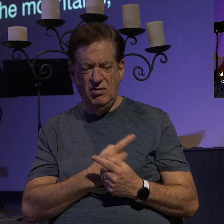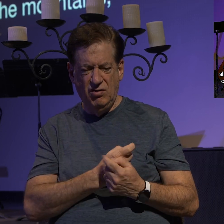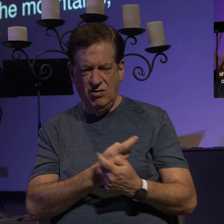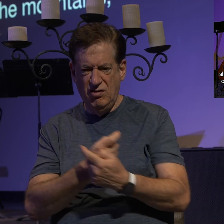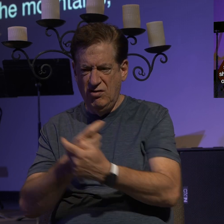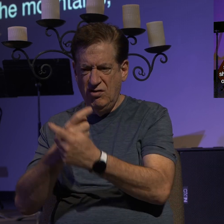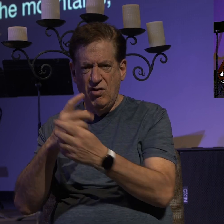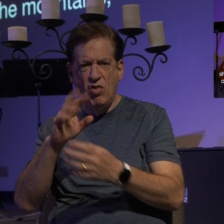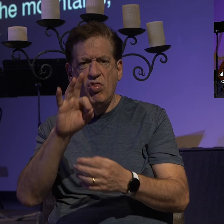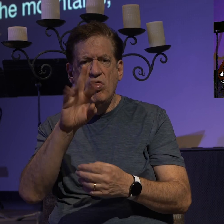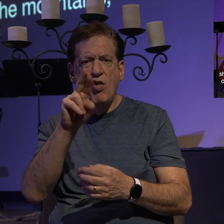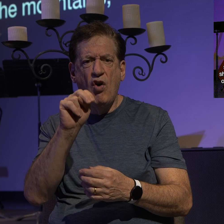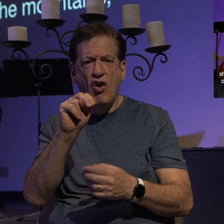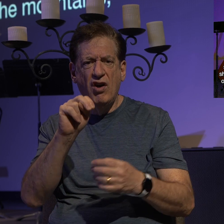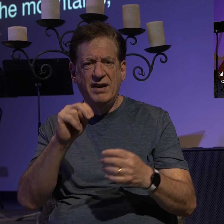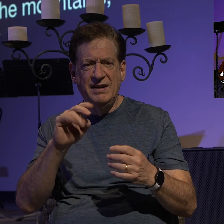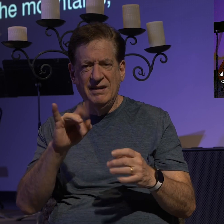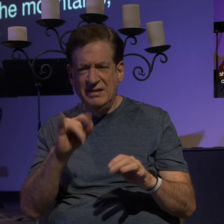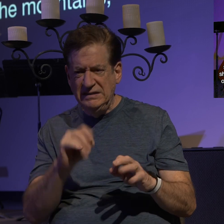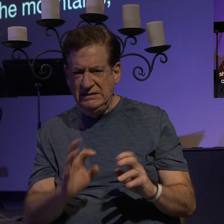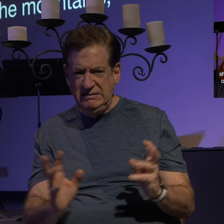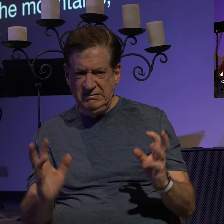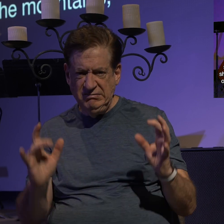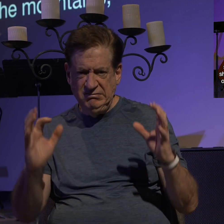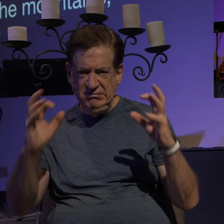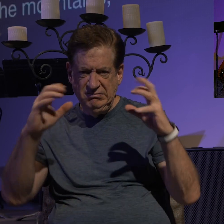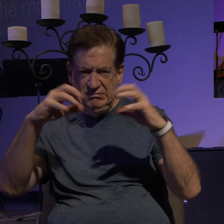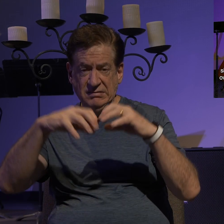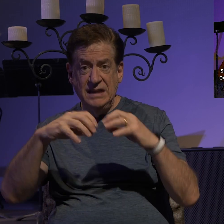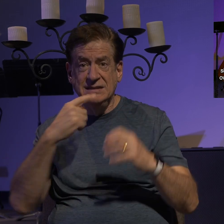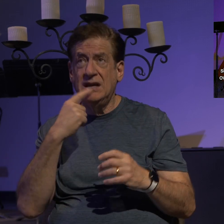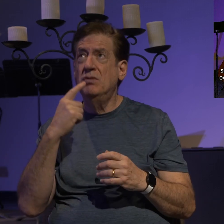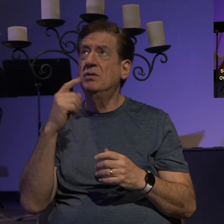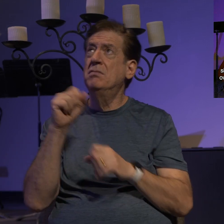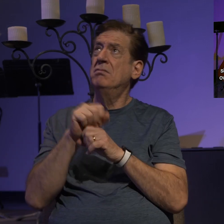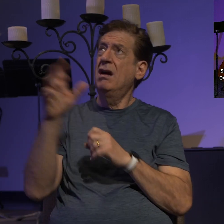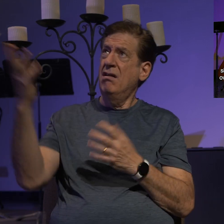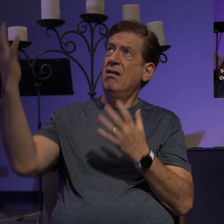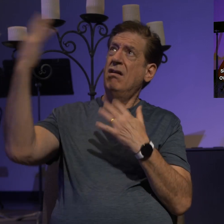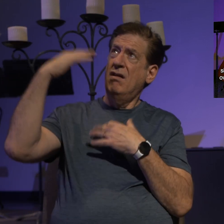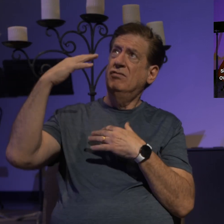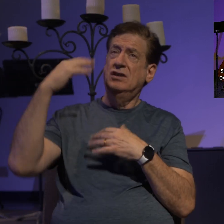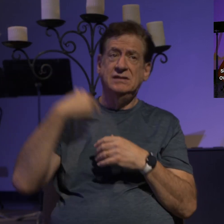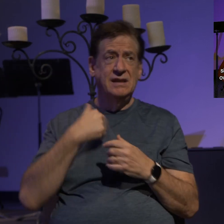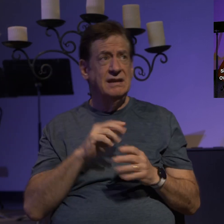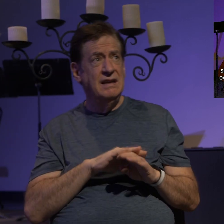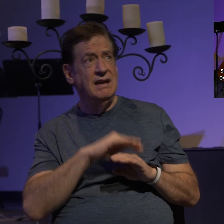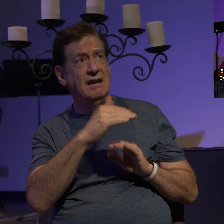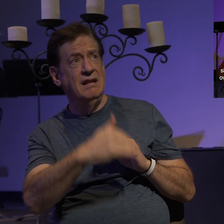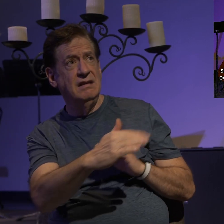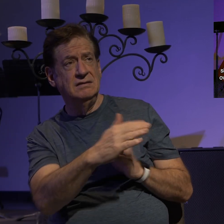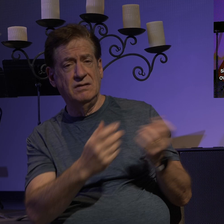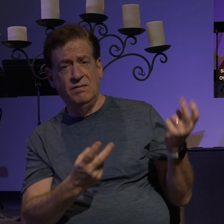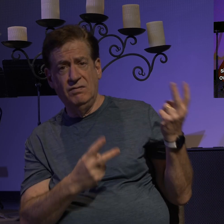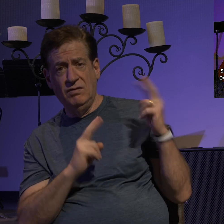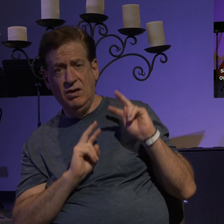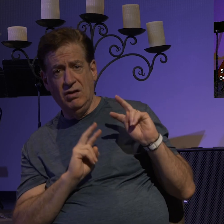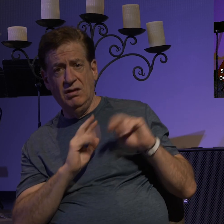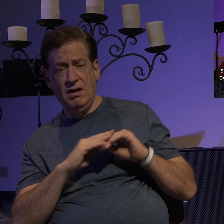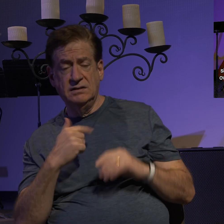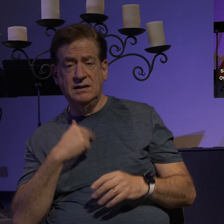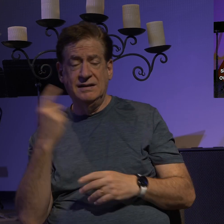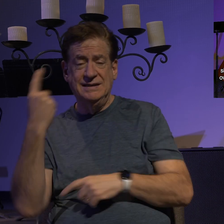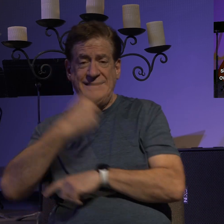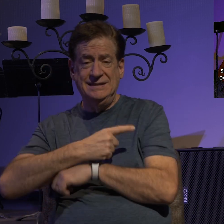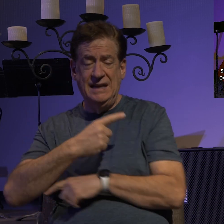their altars, and they shall say to the mountains, "Cover us," and to the hills, "Fall on us." From the days of